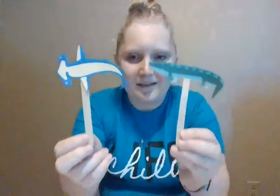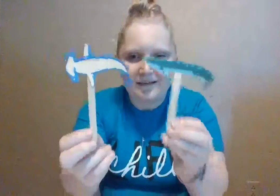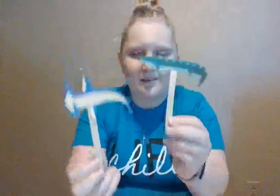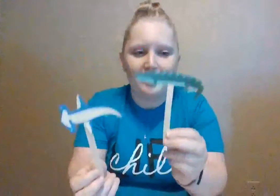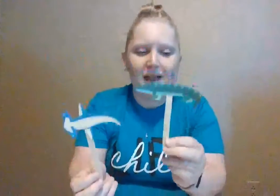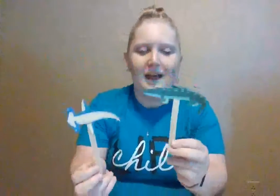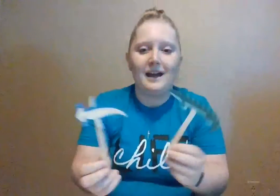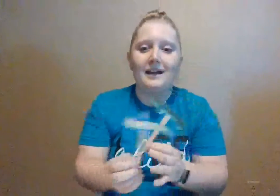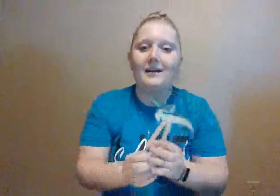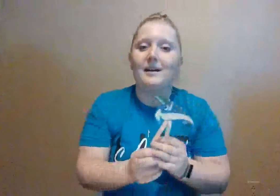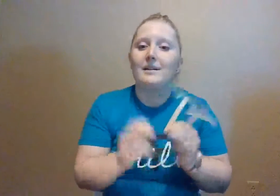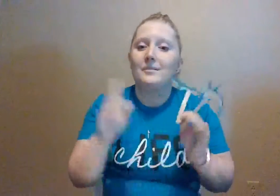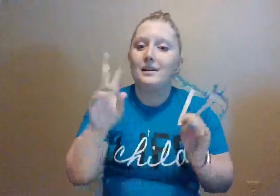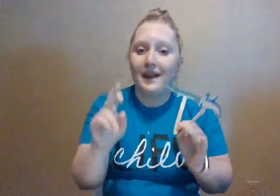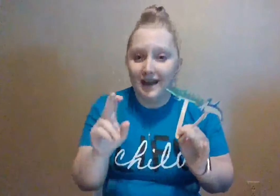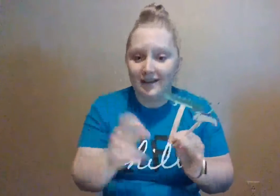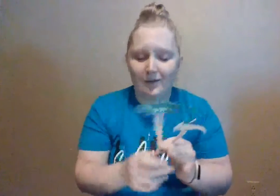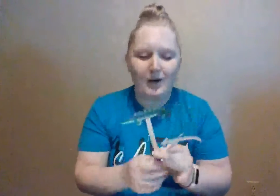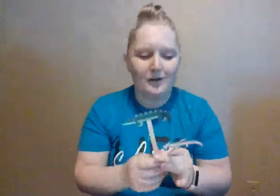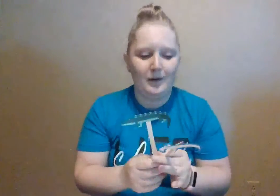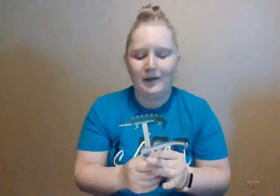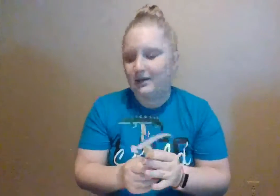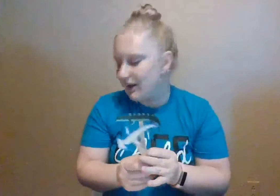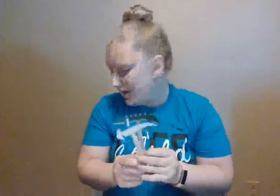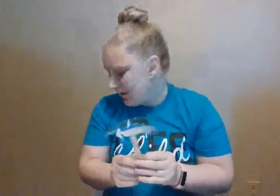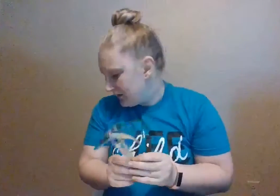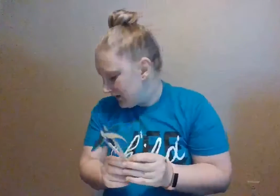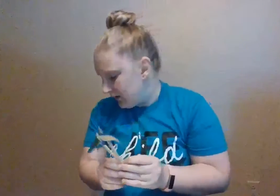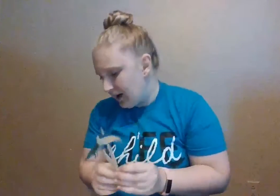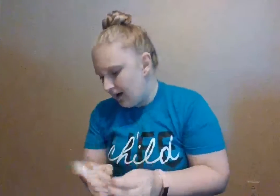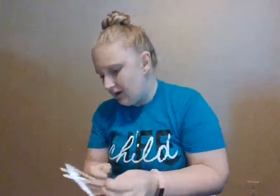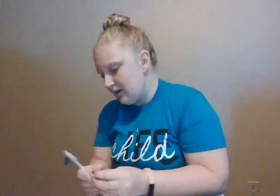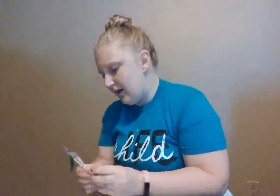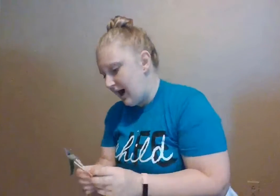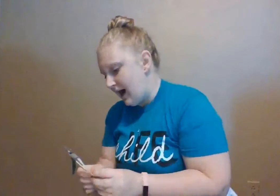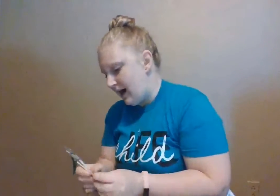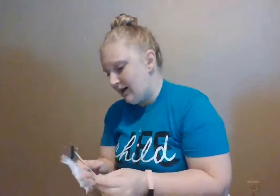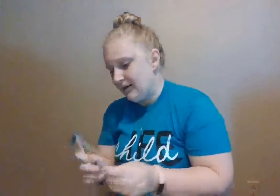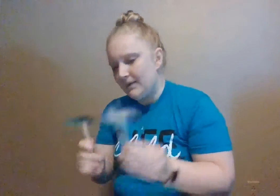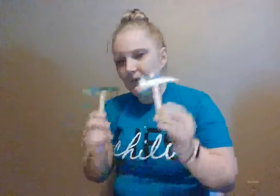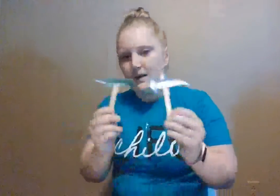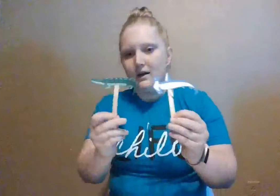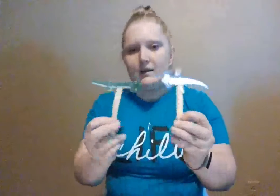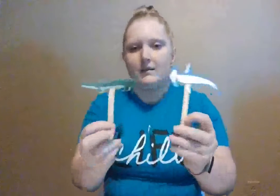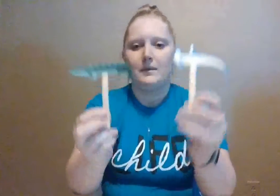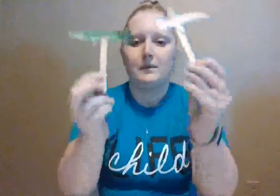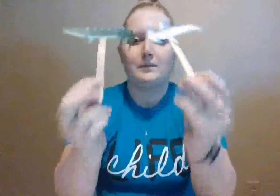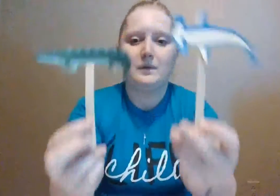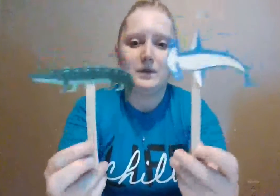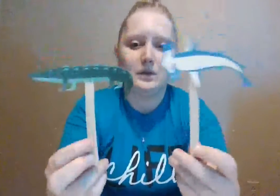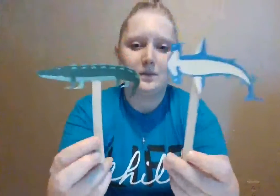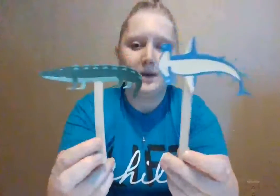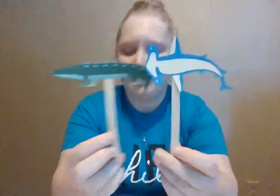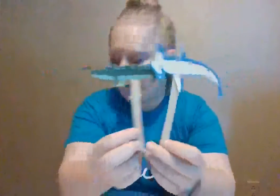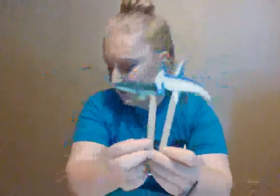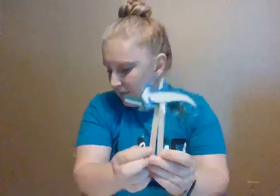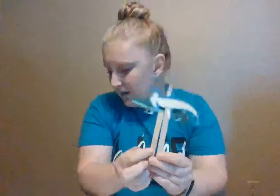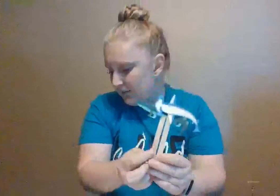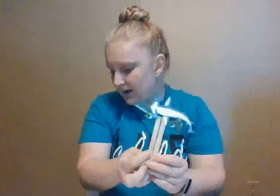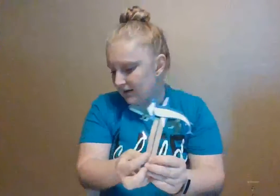to play in the water with. So I also have, so to make these little puppets, I